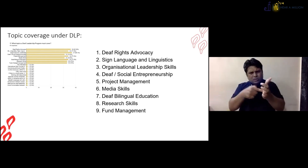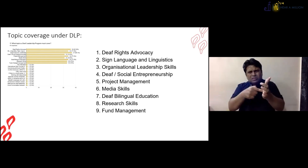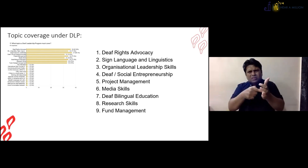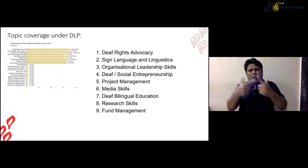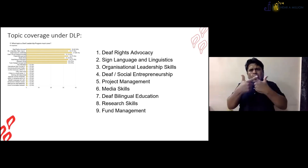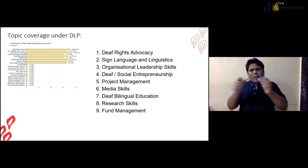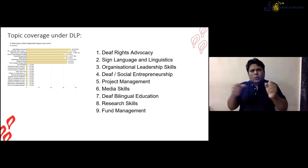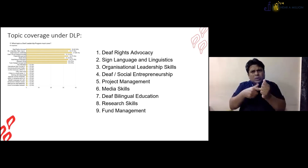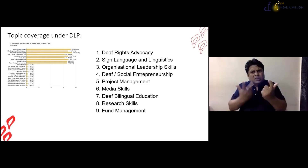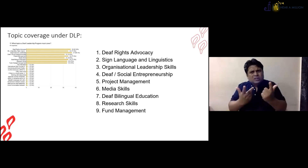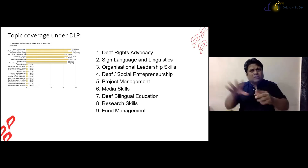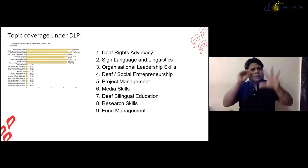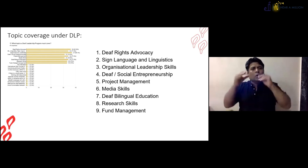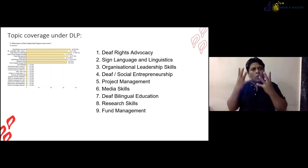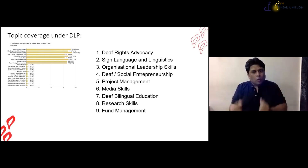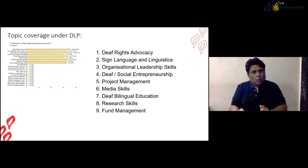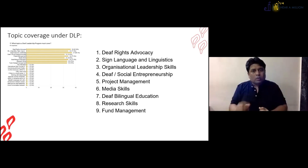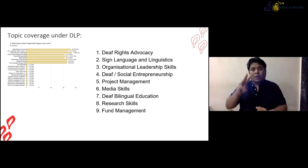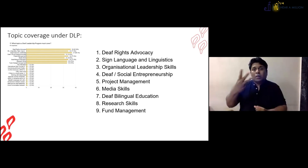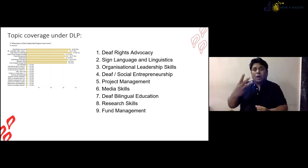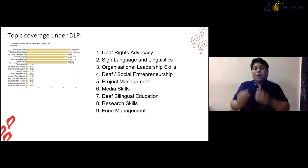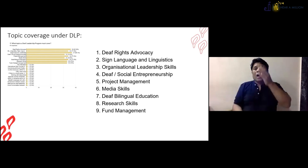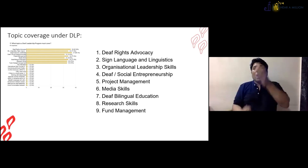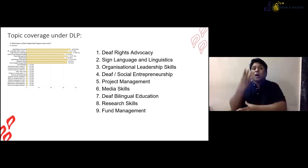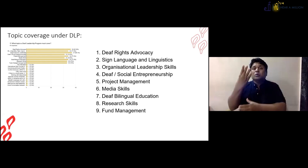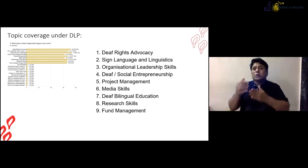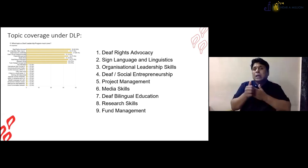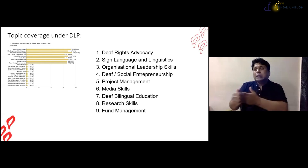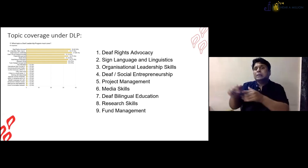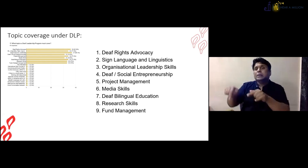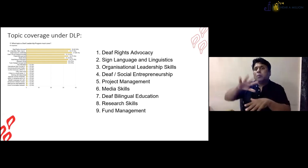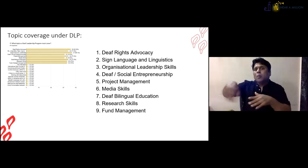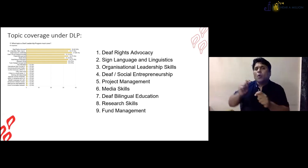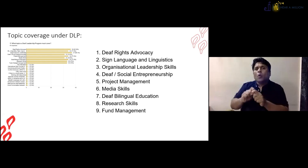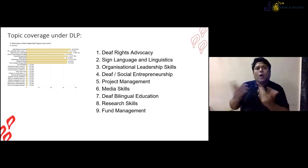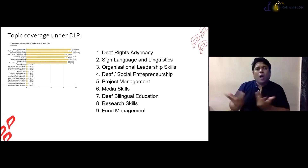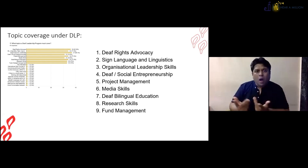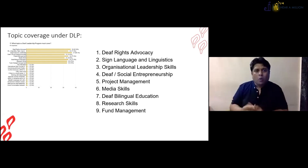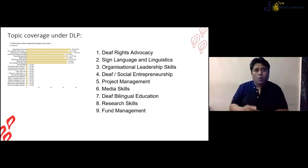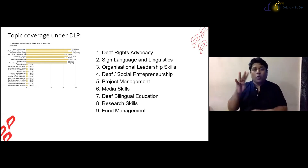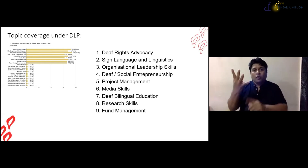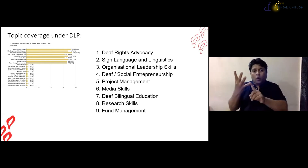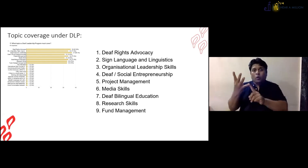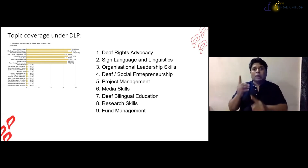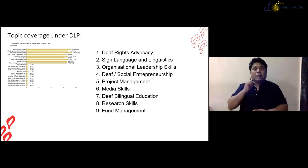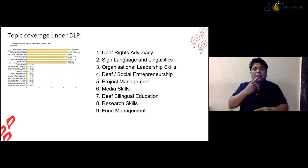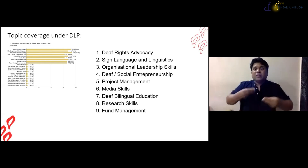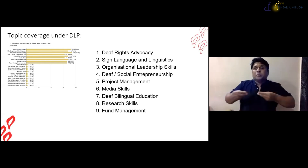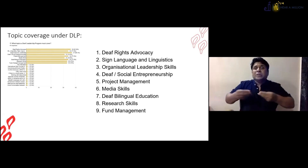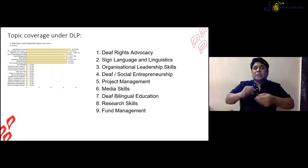Second is sign language and linguistics. Third is association, organization leadership